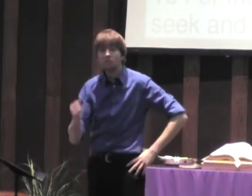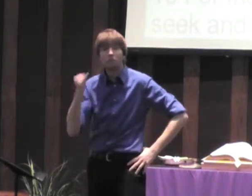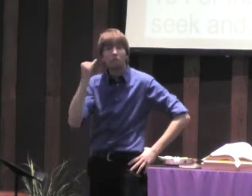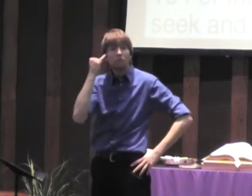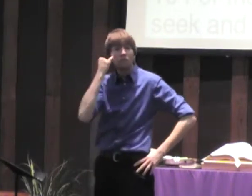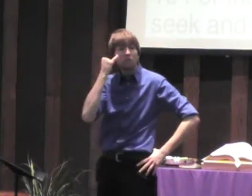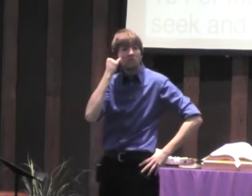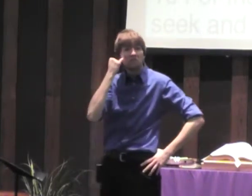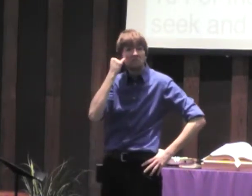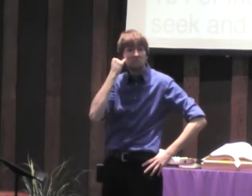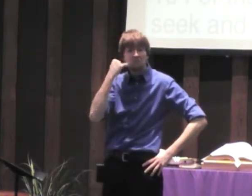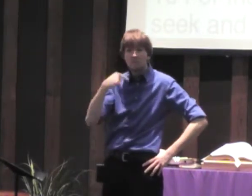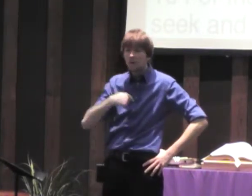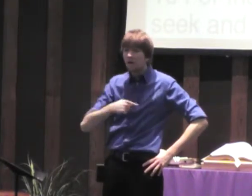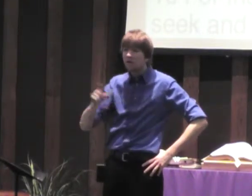Jesus should not be eating with him."